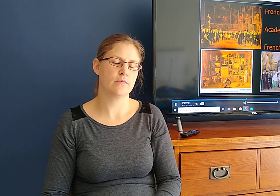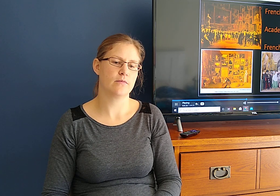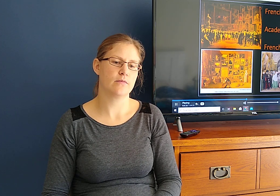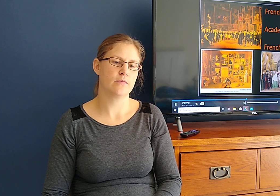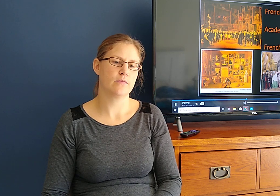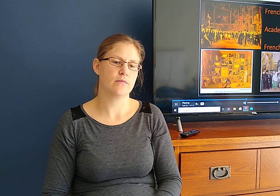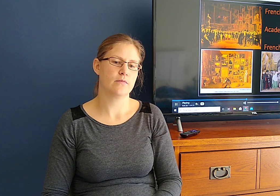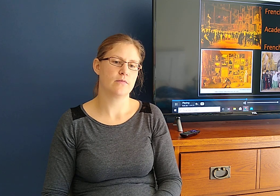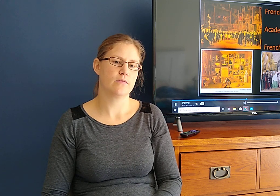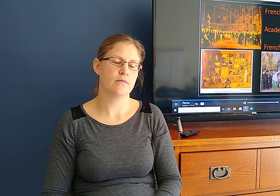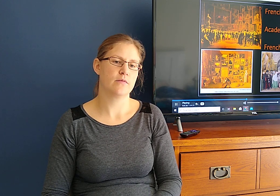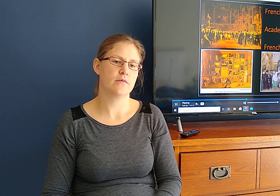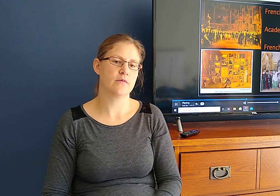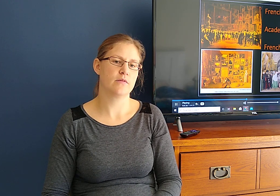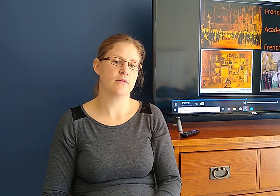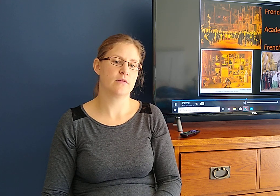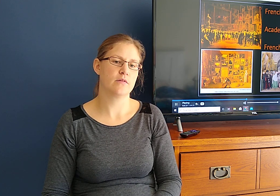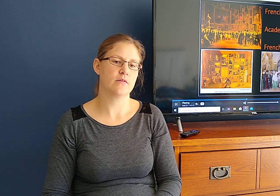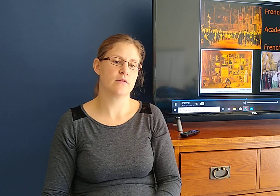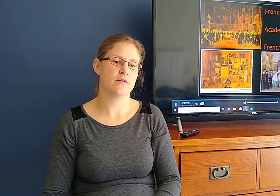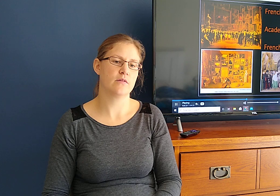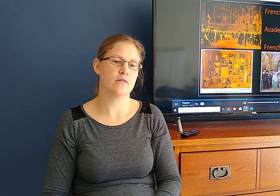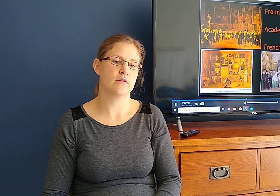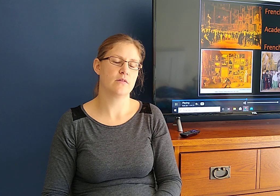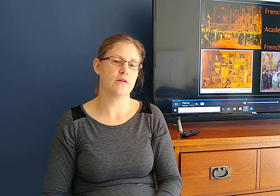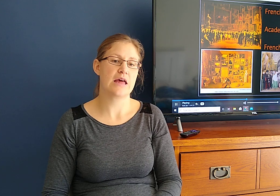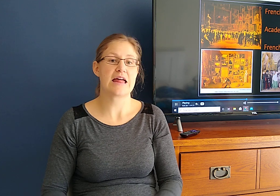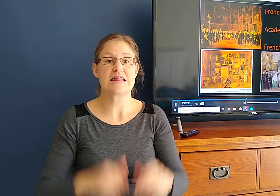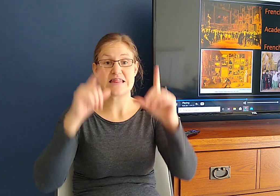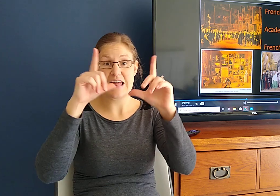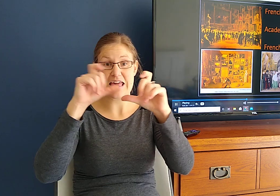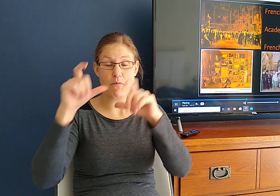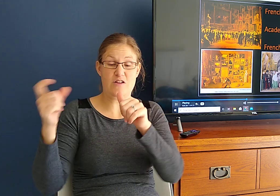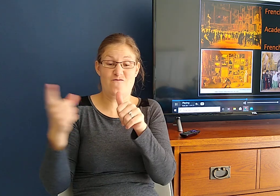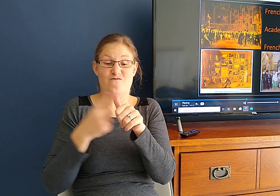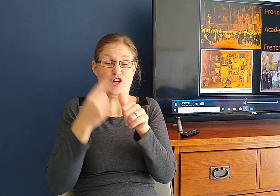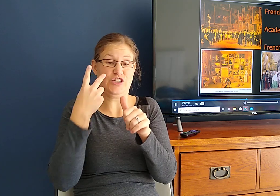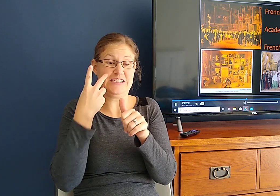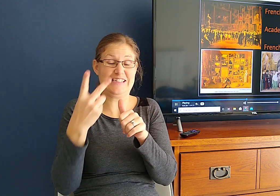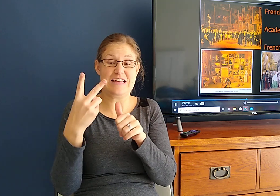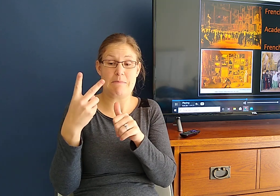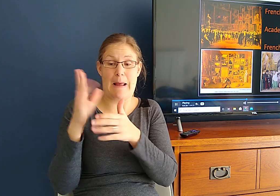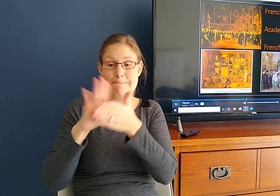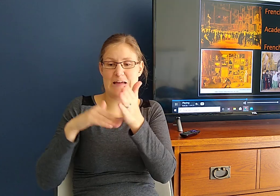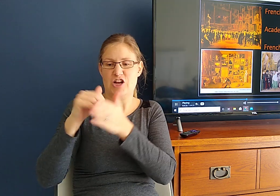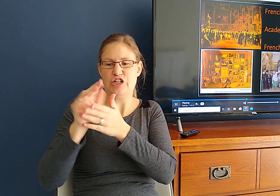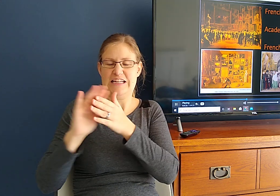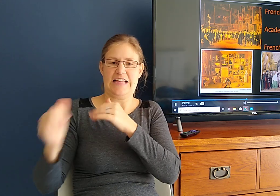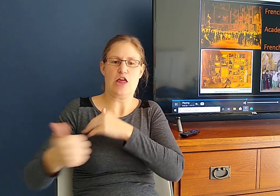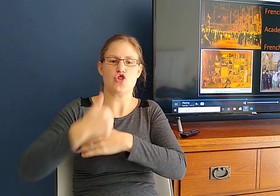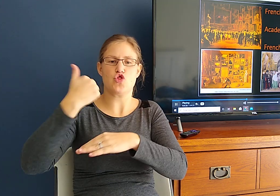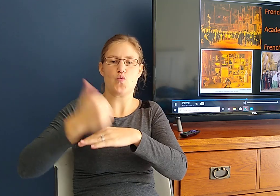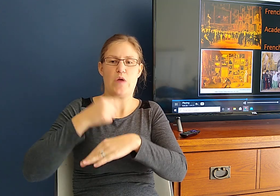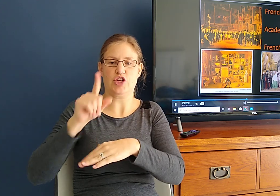The camera was initially seen by landscape and portrait painters as a threat to their livelihood, when in fact